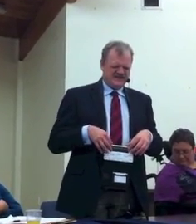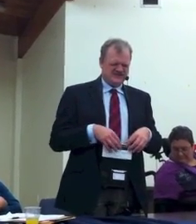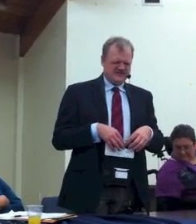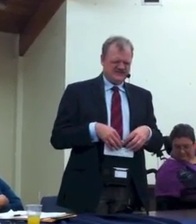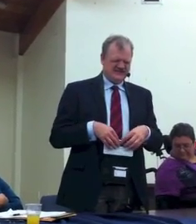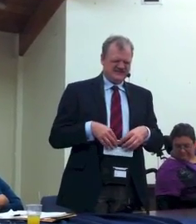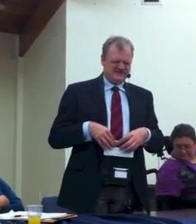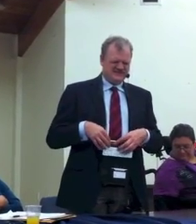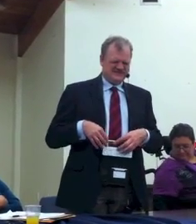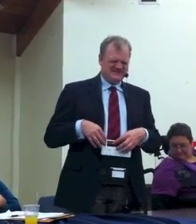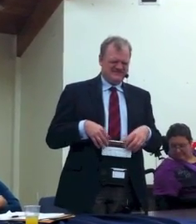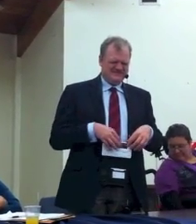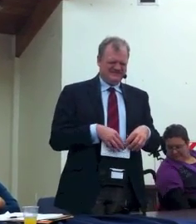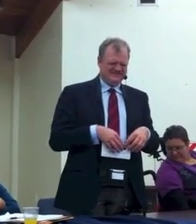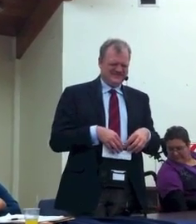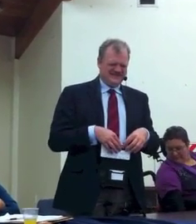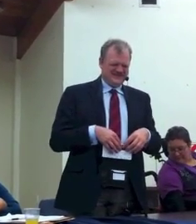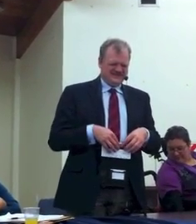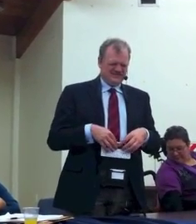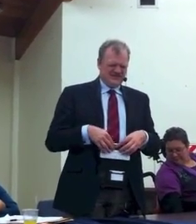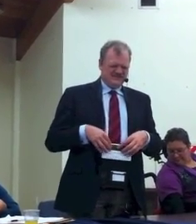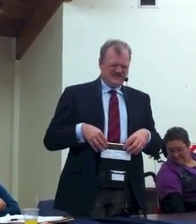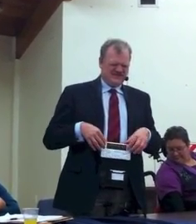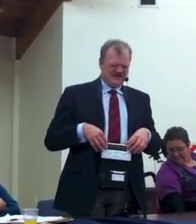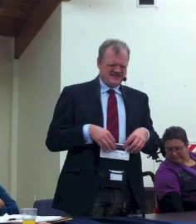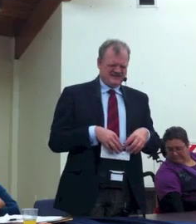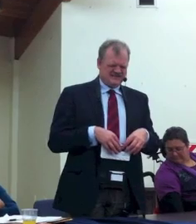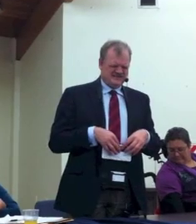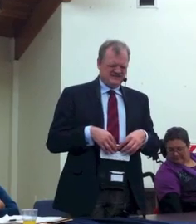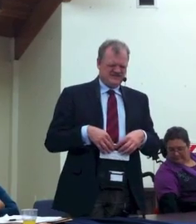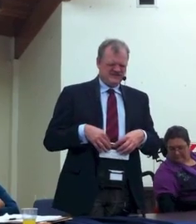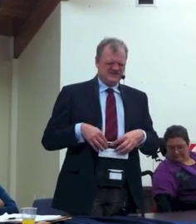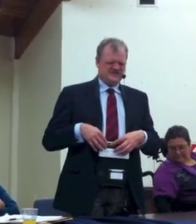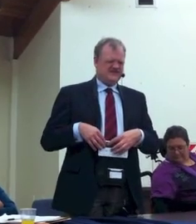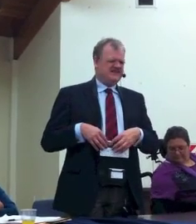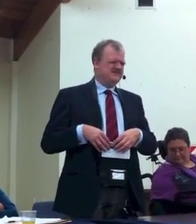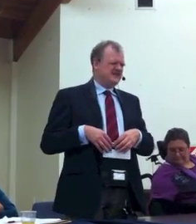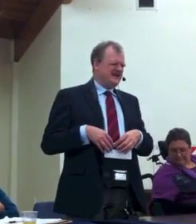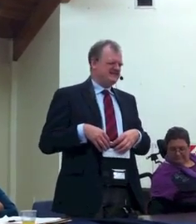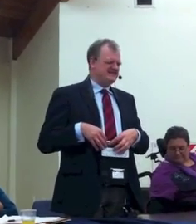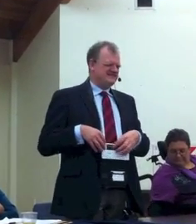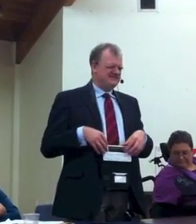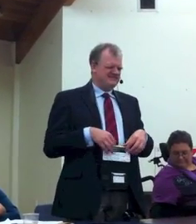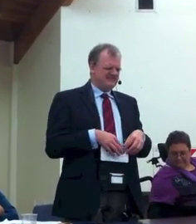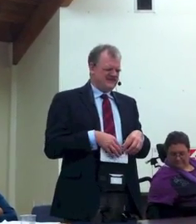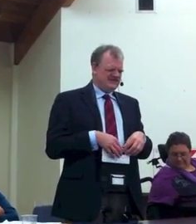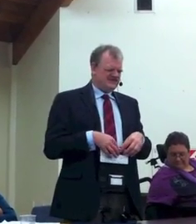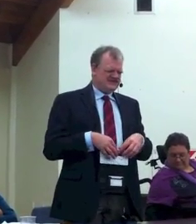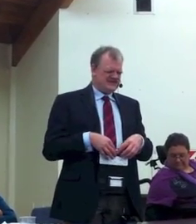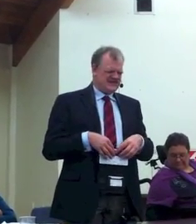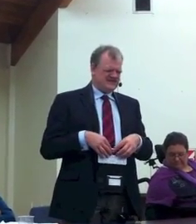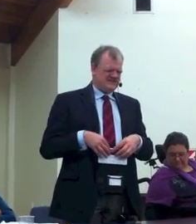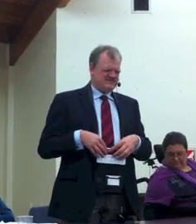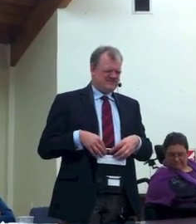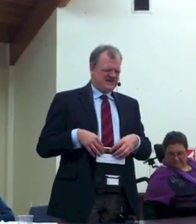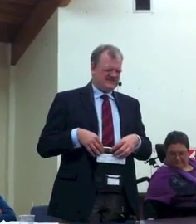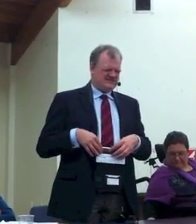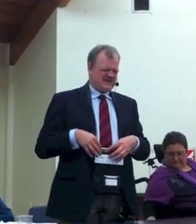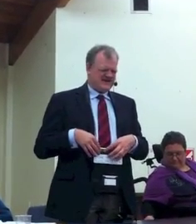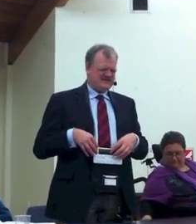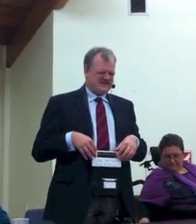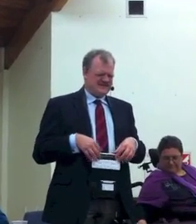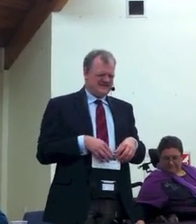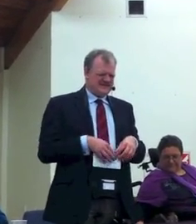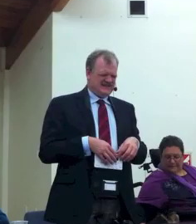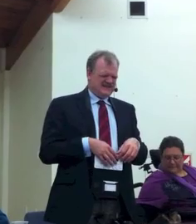in our country's legal system. If we find ourselves involved in a legal case, not just as